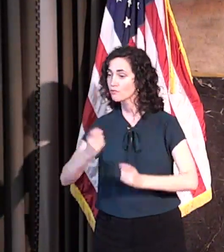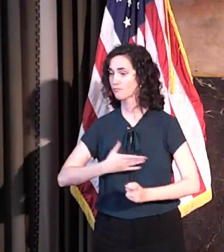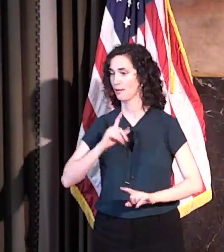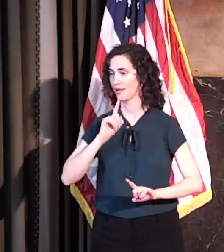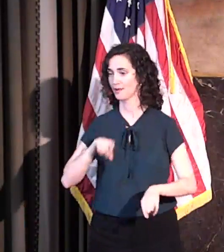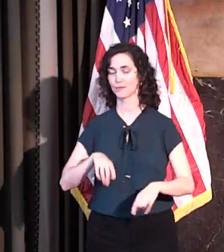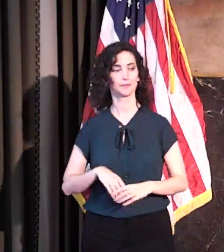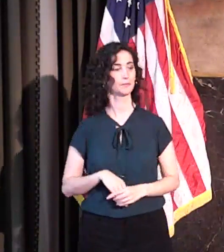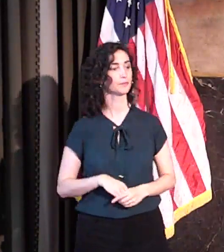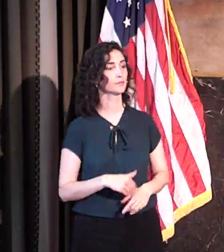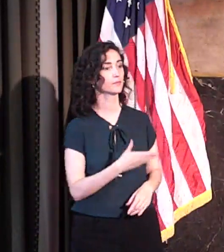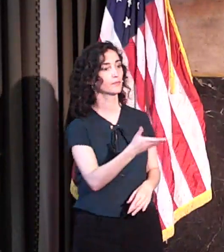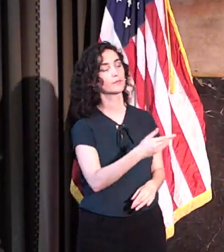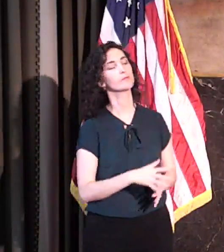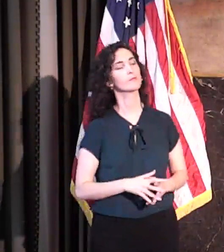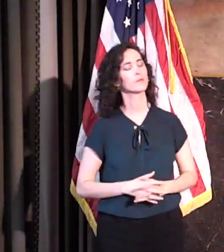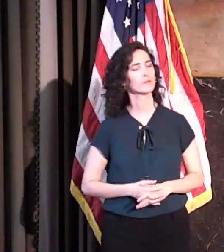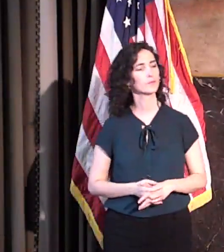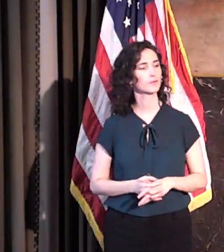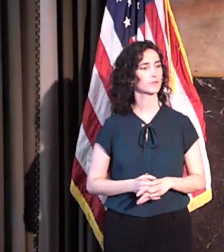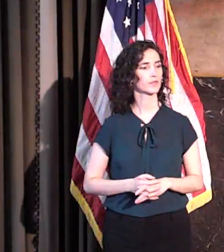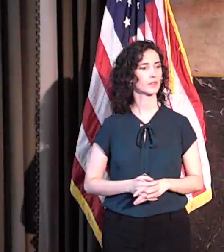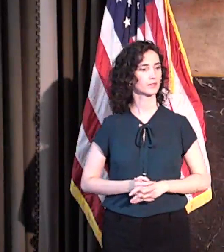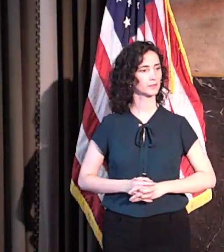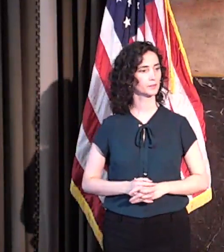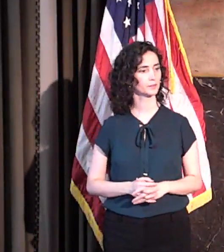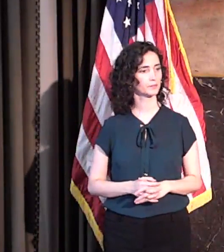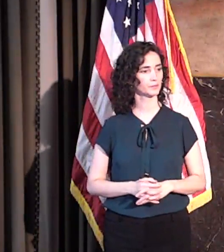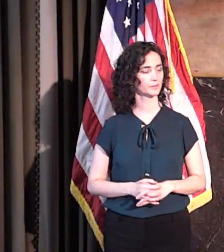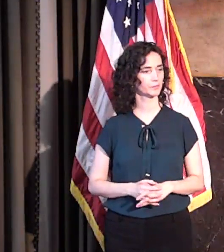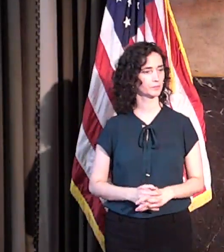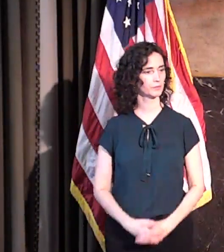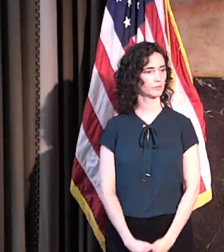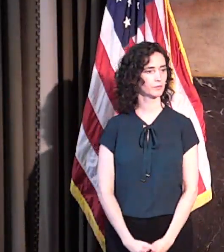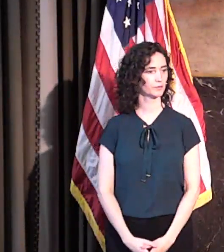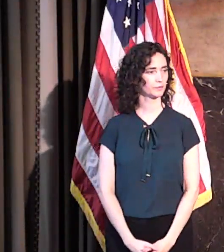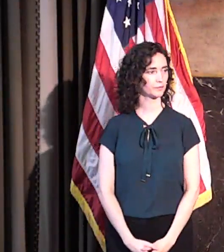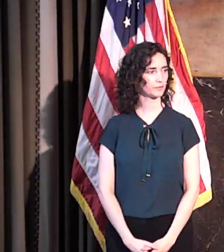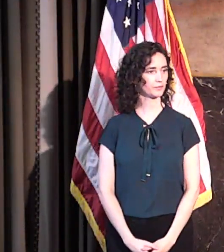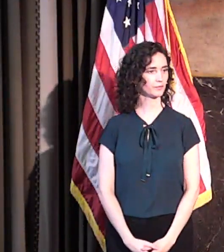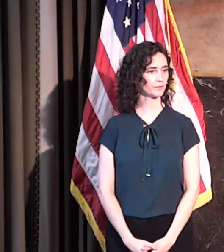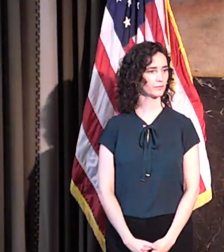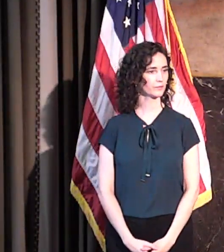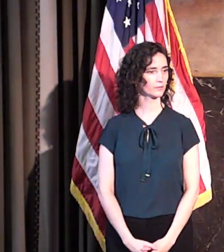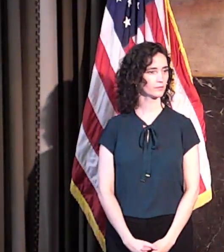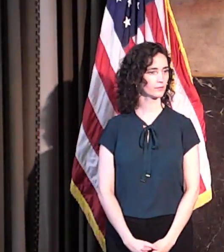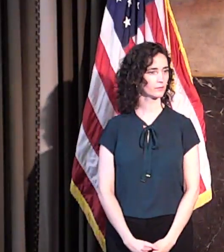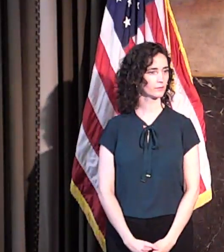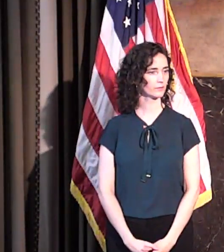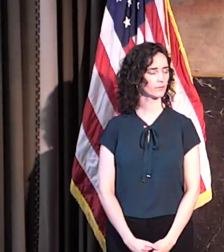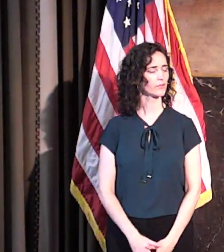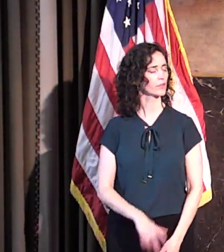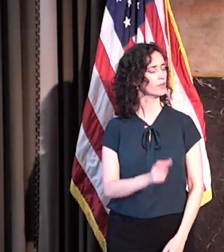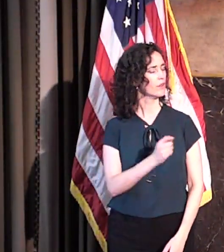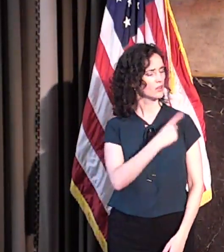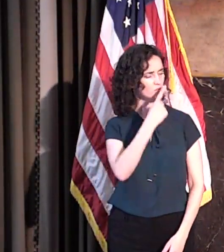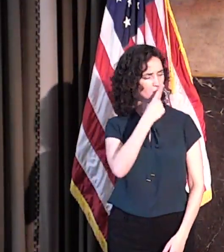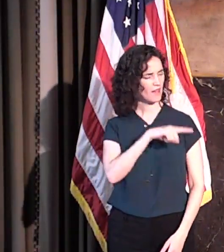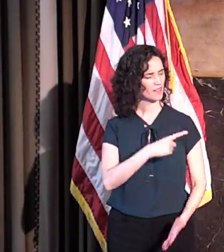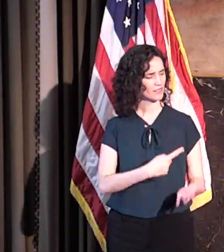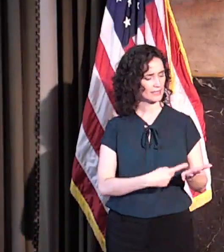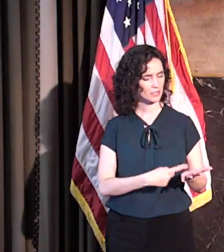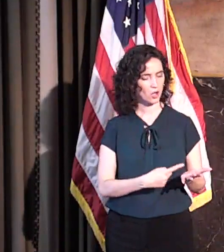Yes, sir. Talk about how the demand for vaccines compares with the supply we have. And I